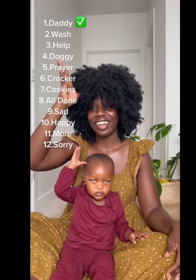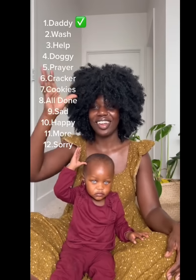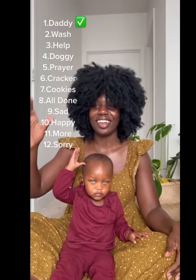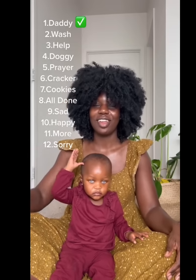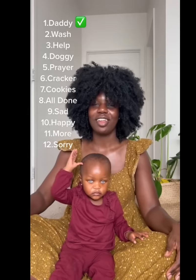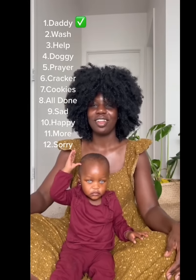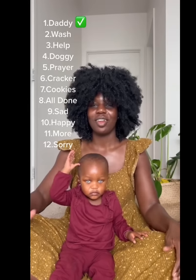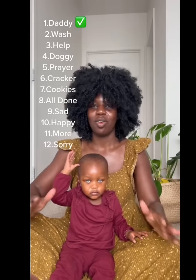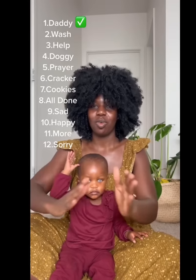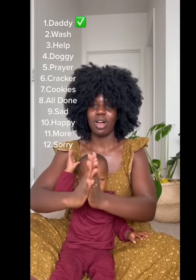wash